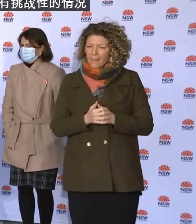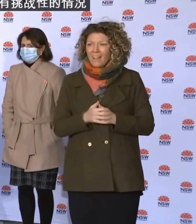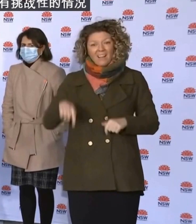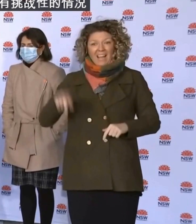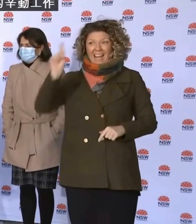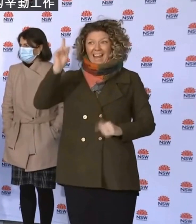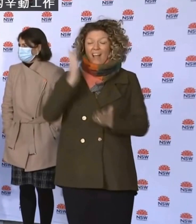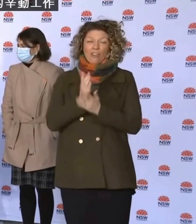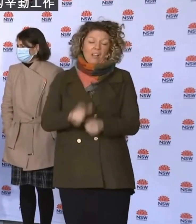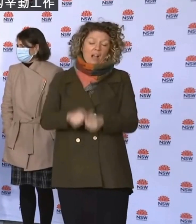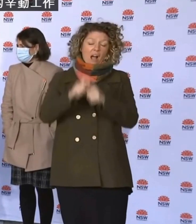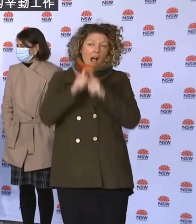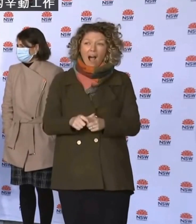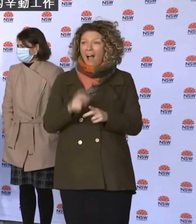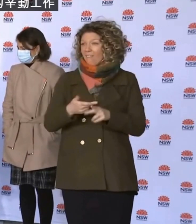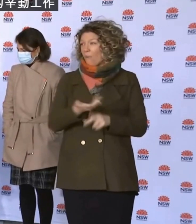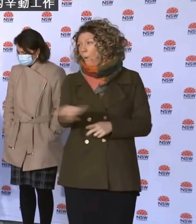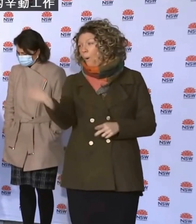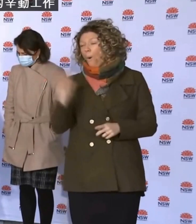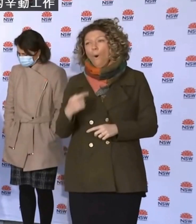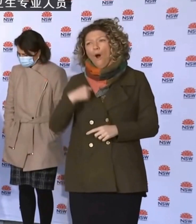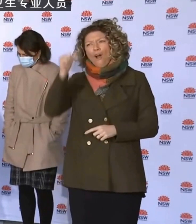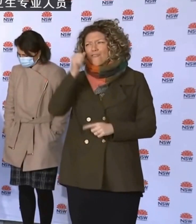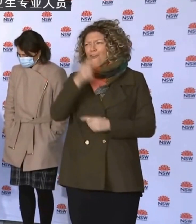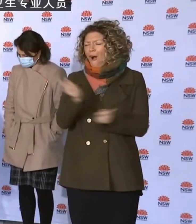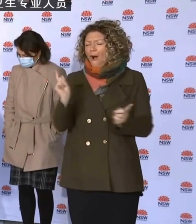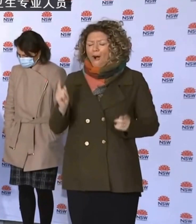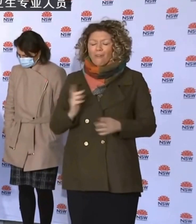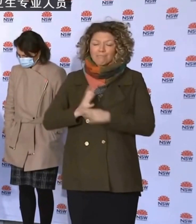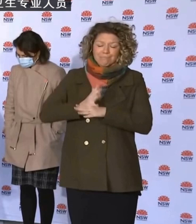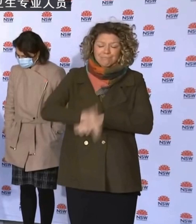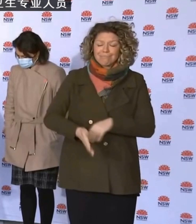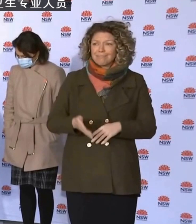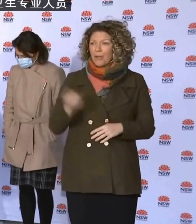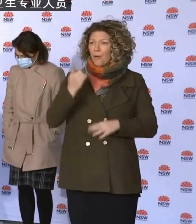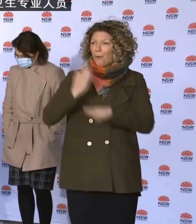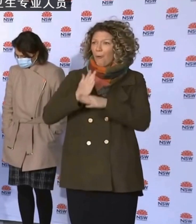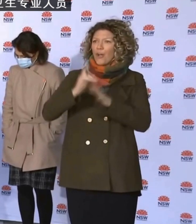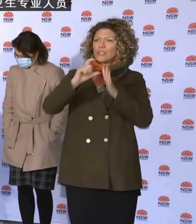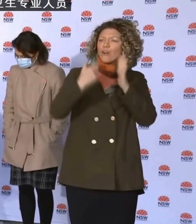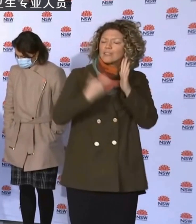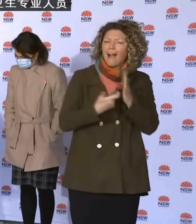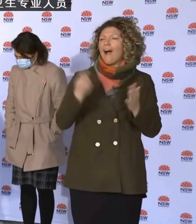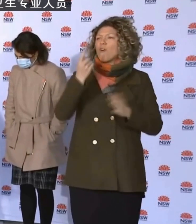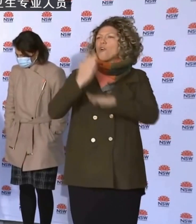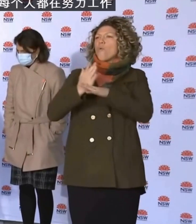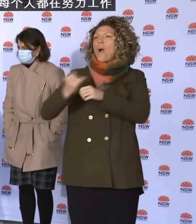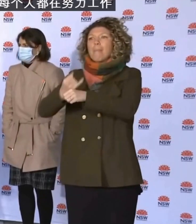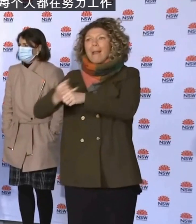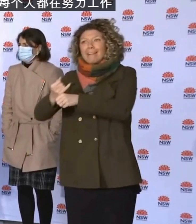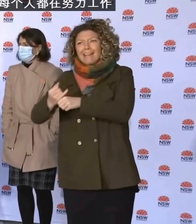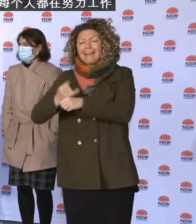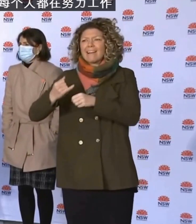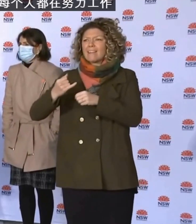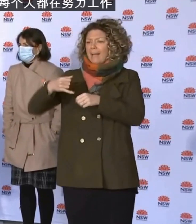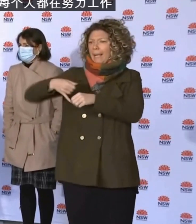challenging circumstance for everyone. I want to acknowledge the hard work of the GPs and the pharmacists and all of the health professionals in